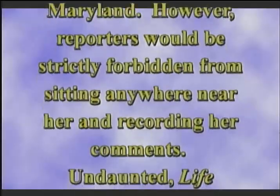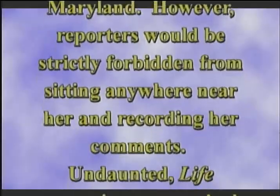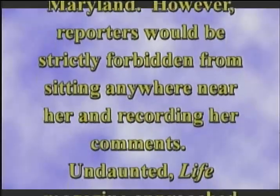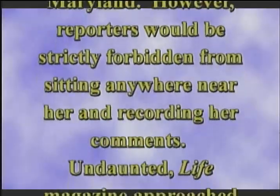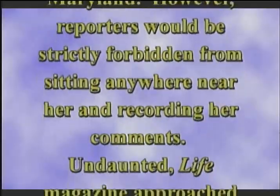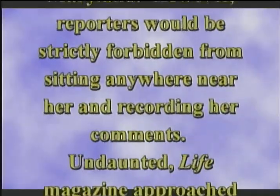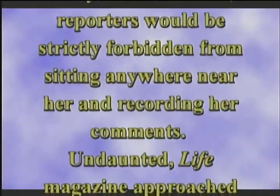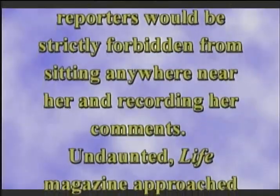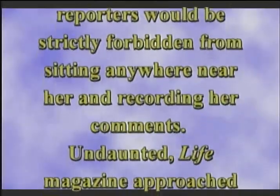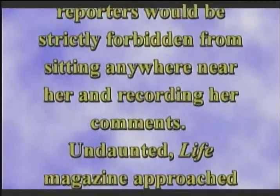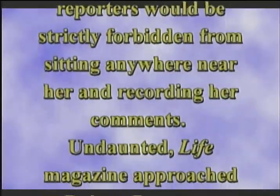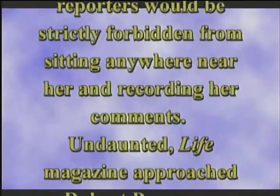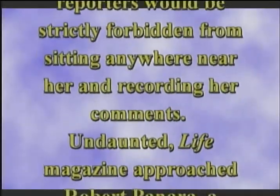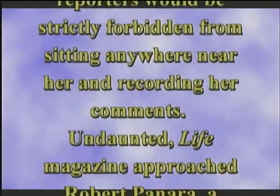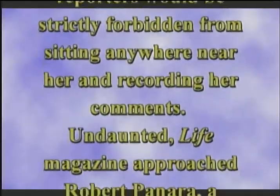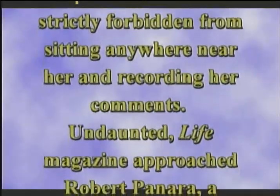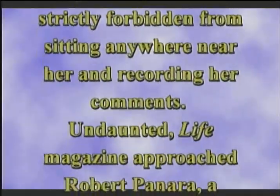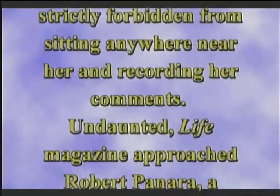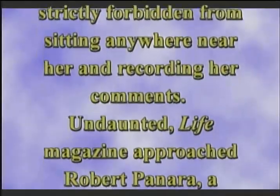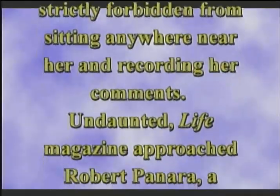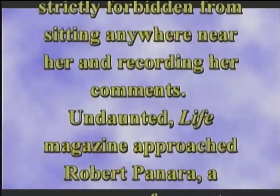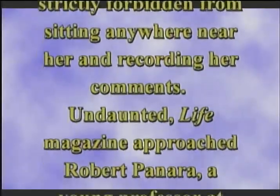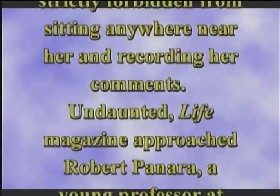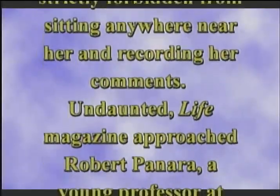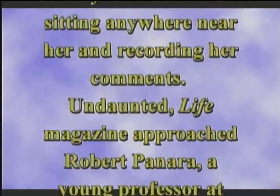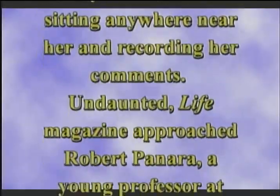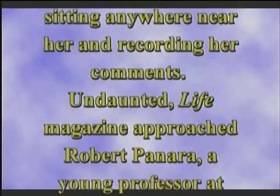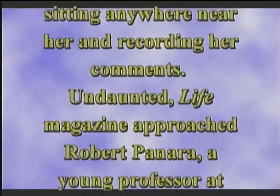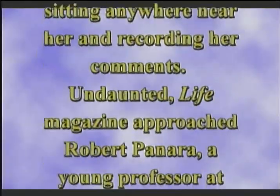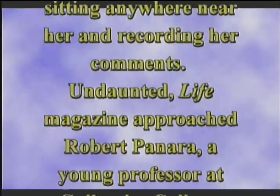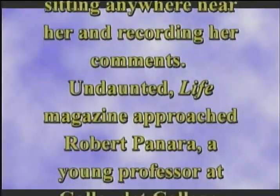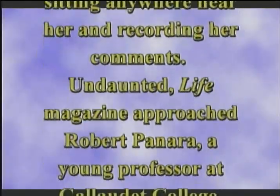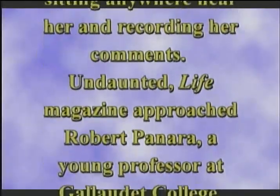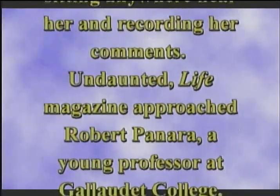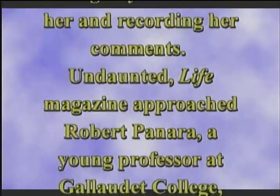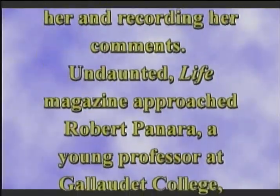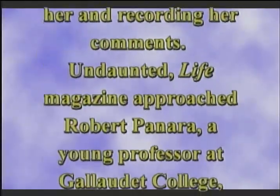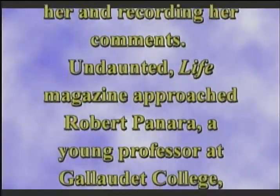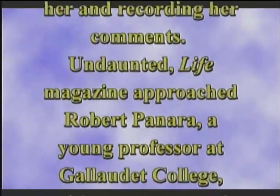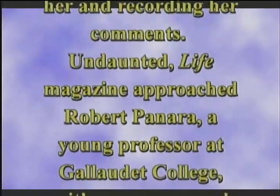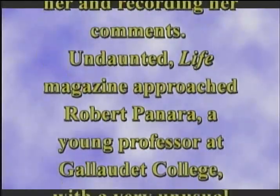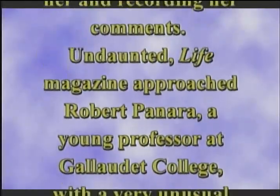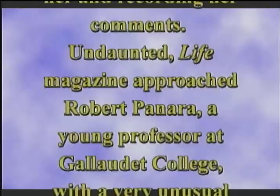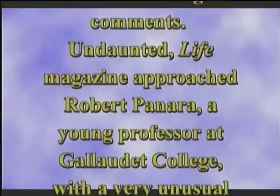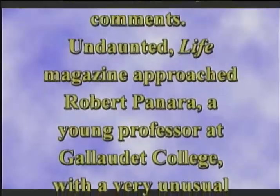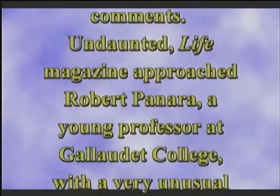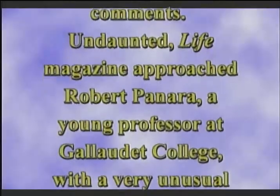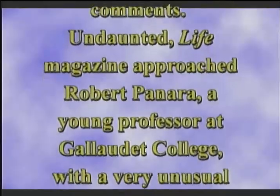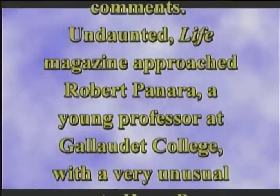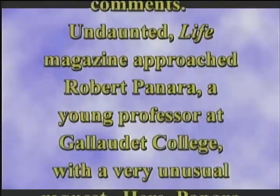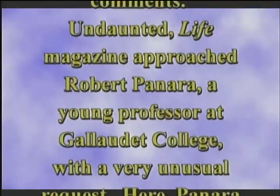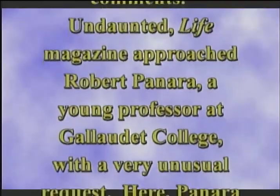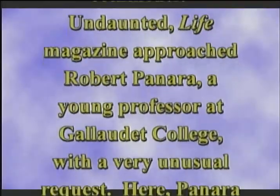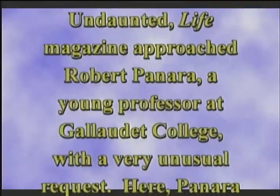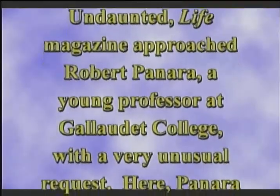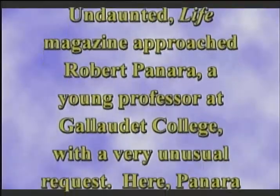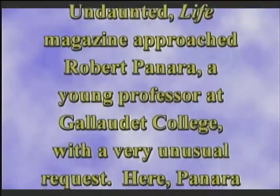comments. Undaunted, Life magazine approached Robert Panara, a young professor at Gallaudet College, with a very